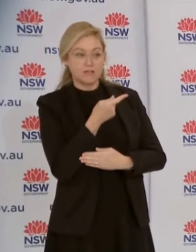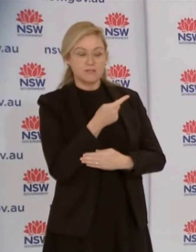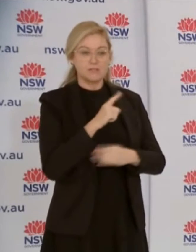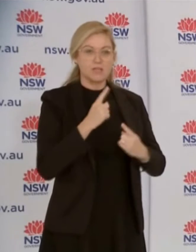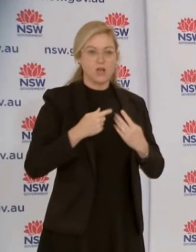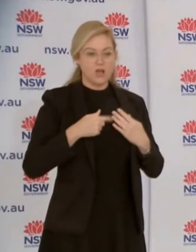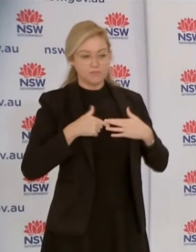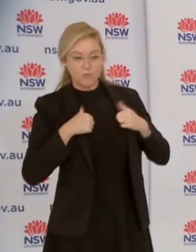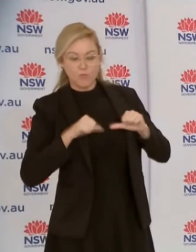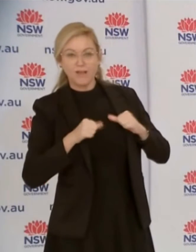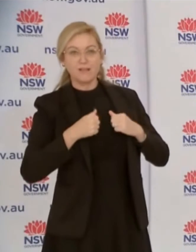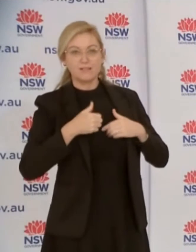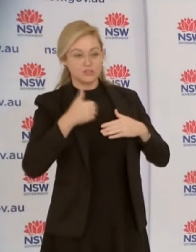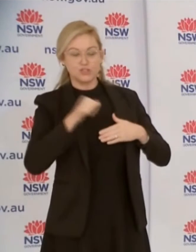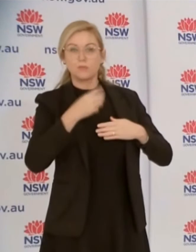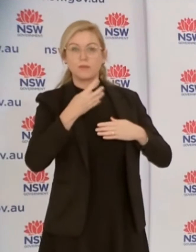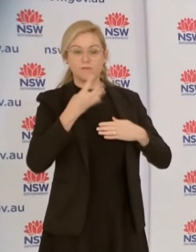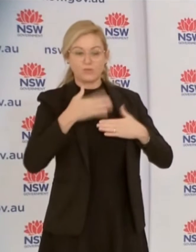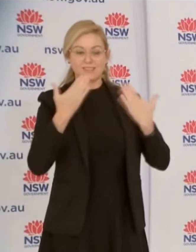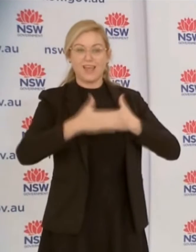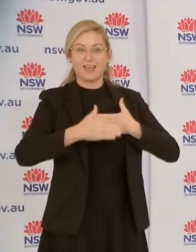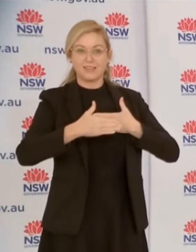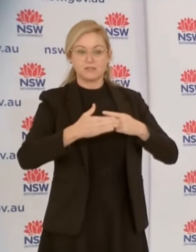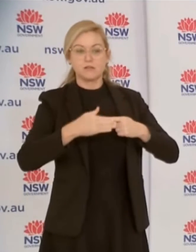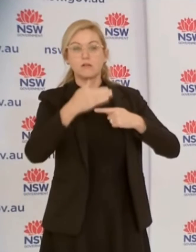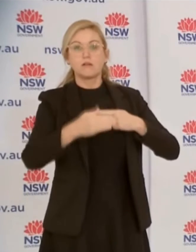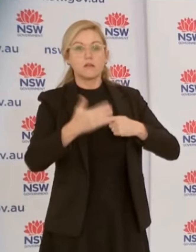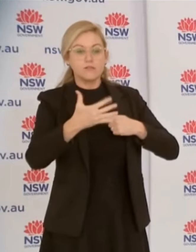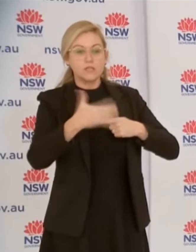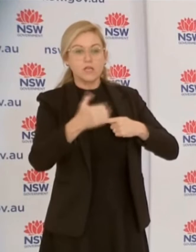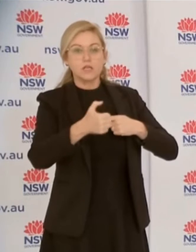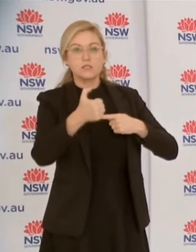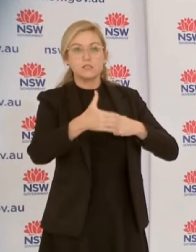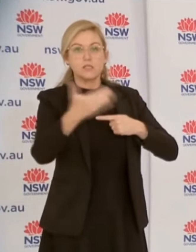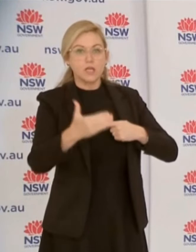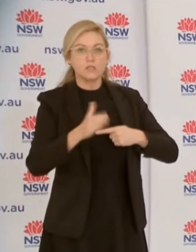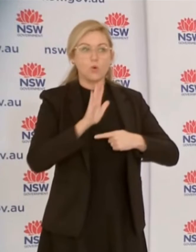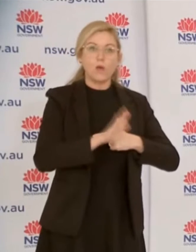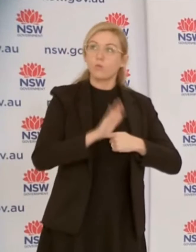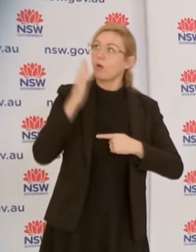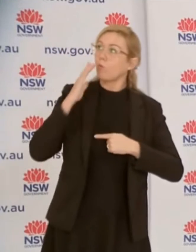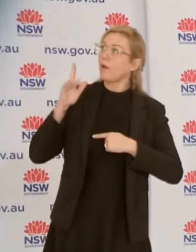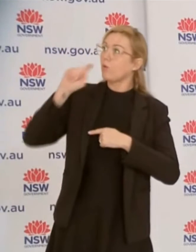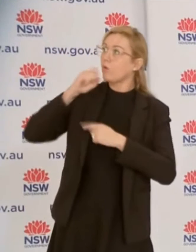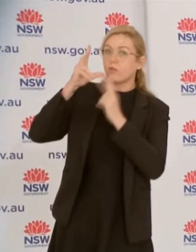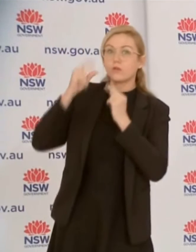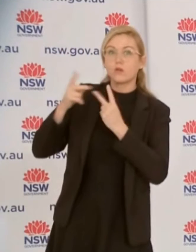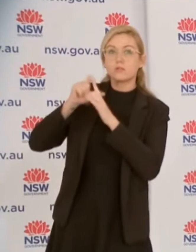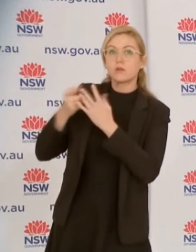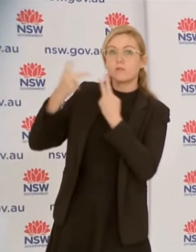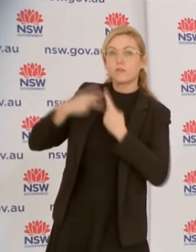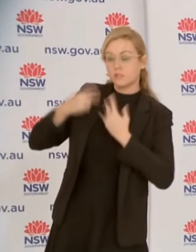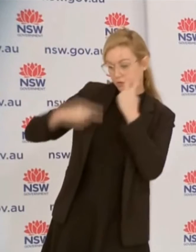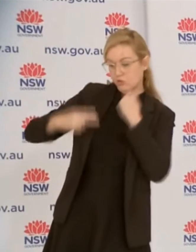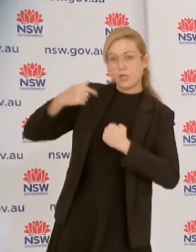15 or day 16 and haven't got symptoms. Those clinical teams are getting to you, and we're trying to make sure that we